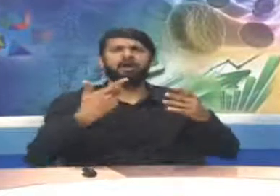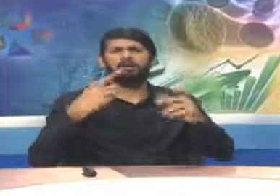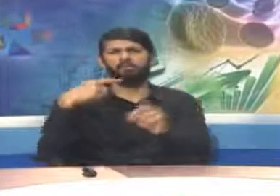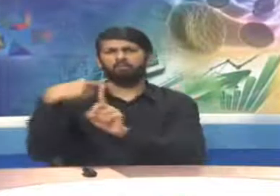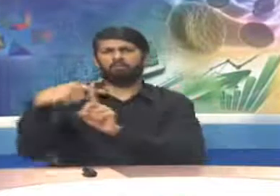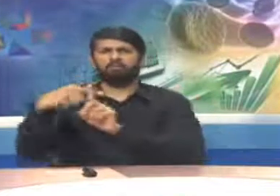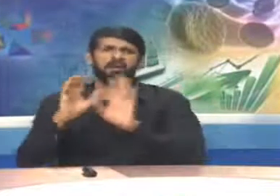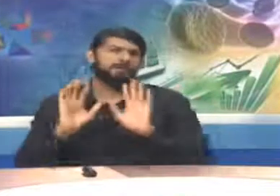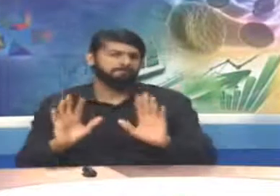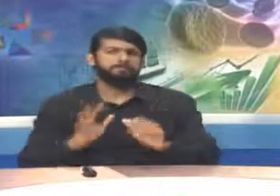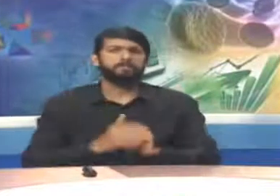inequalities,